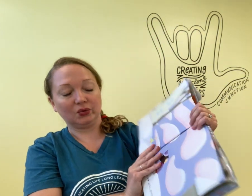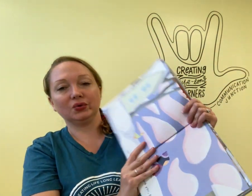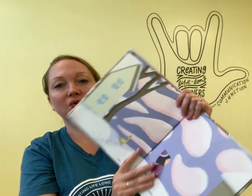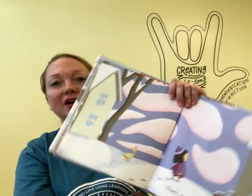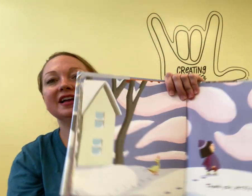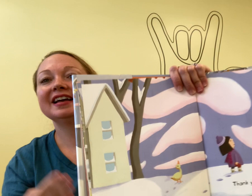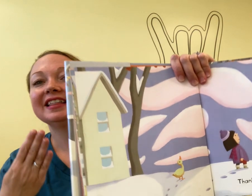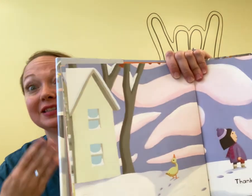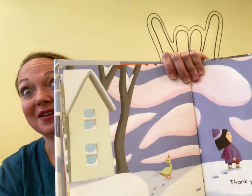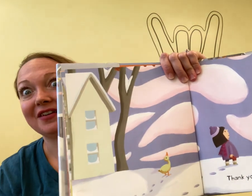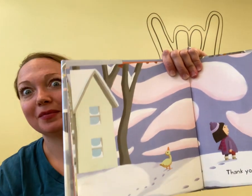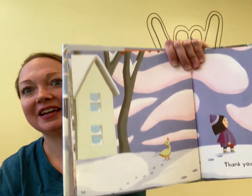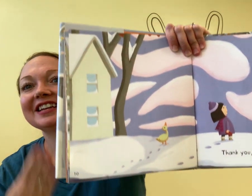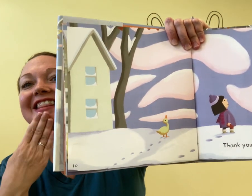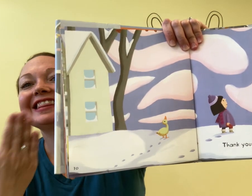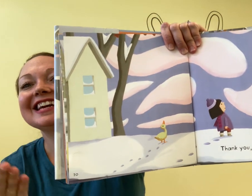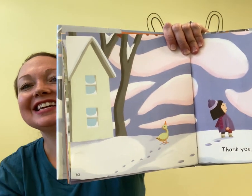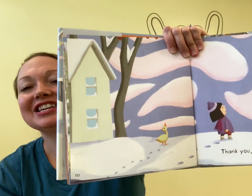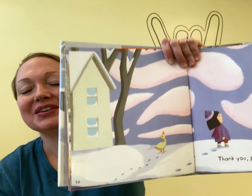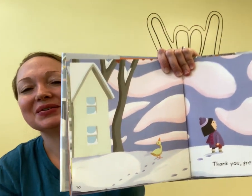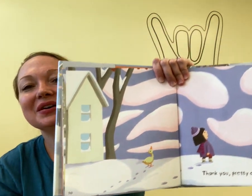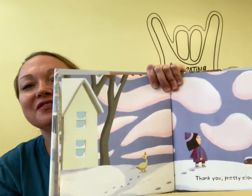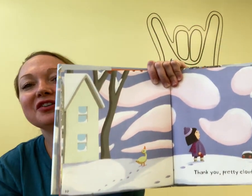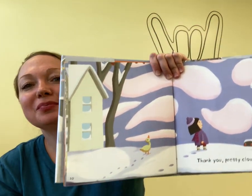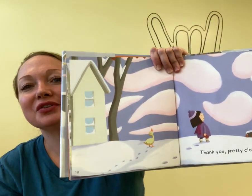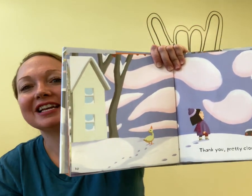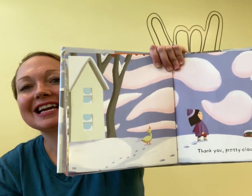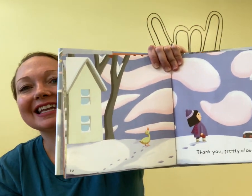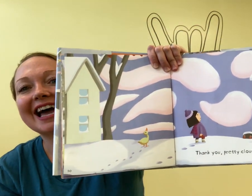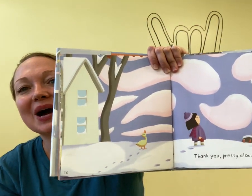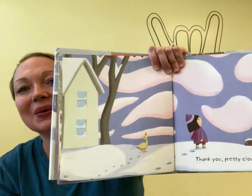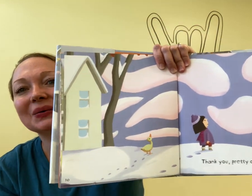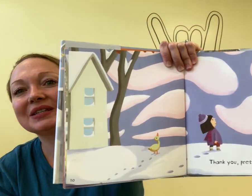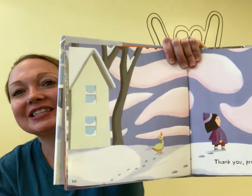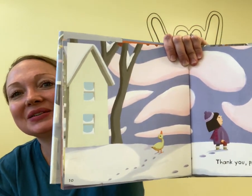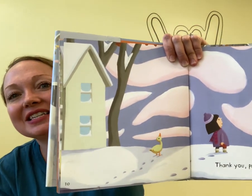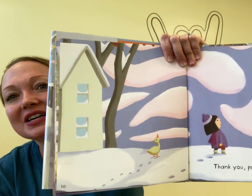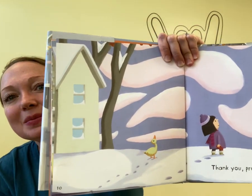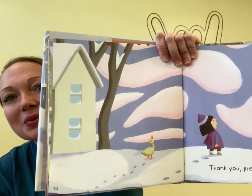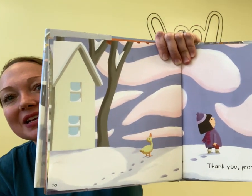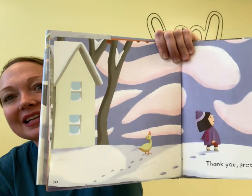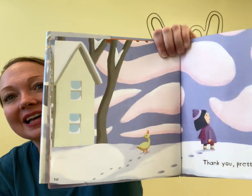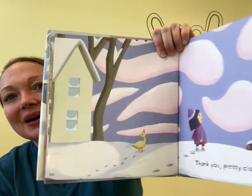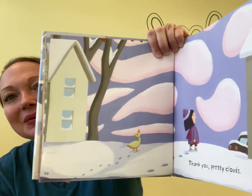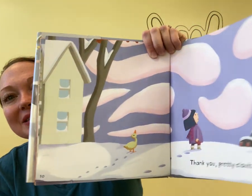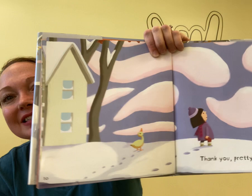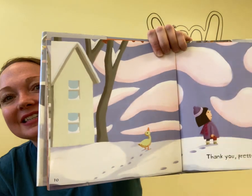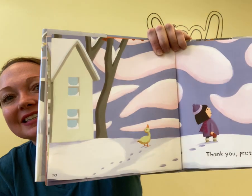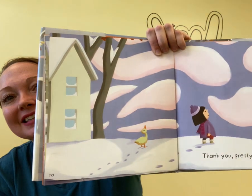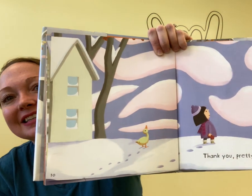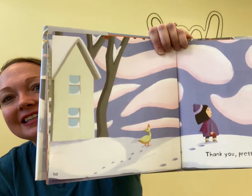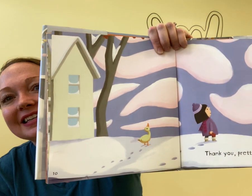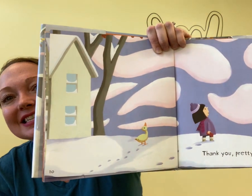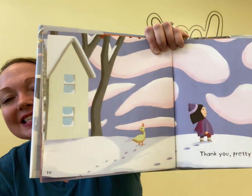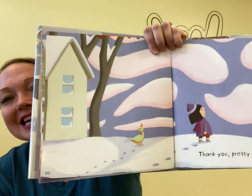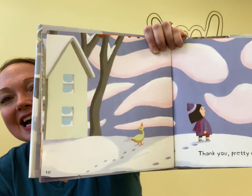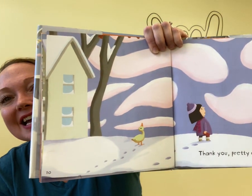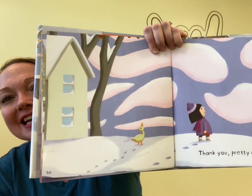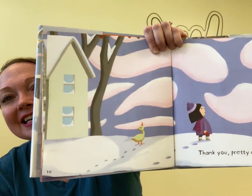Oh, this is my favorite page. Thank you for pretty clouds. Do you see all the pretty clouds in the sky? And